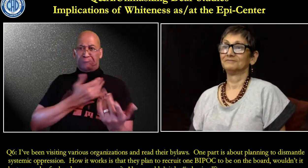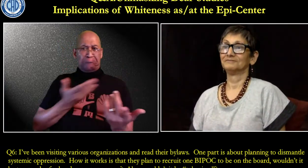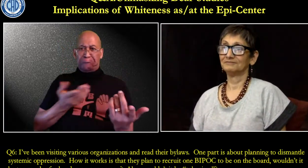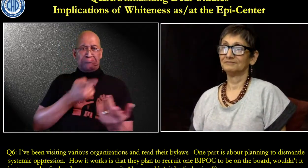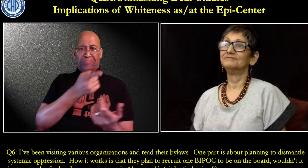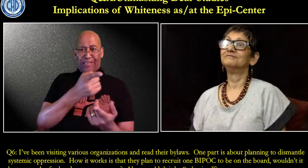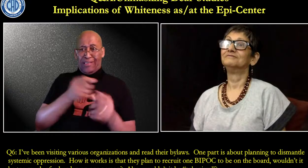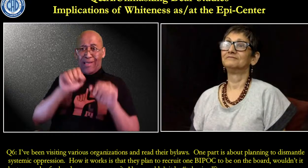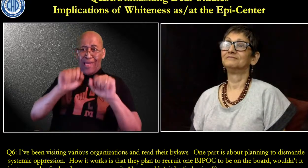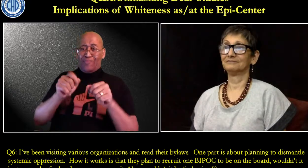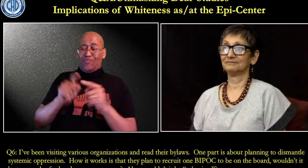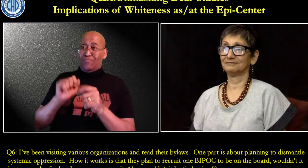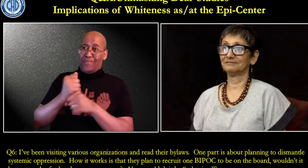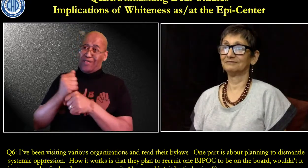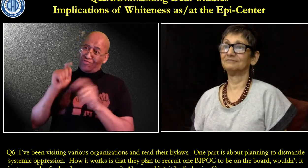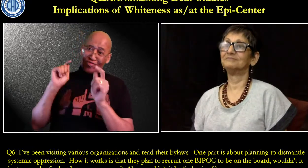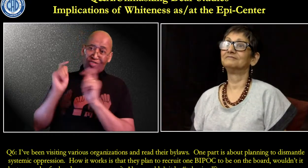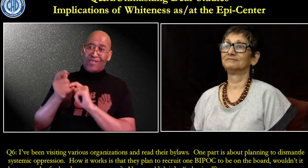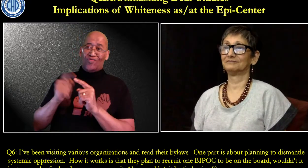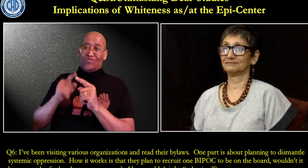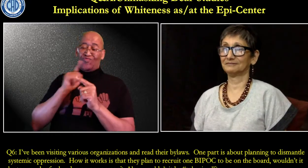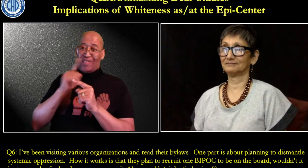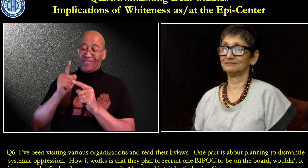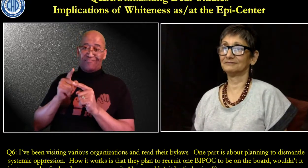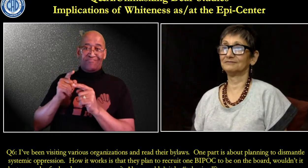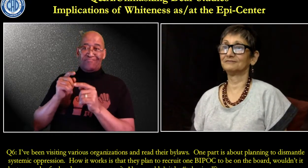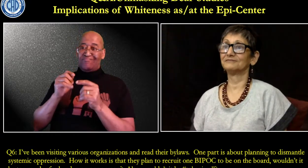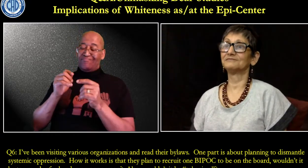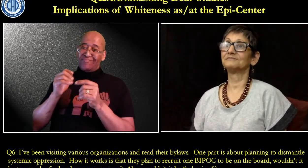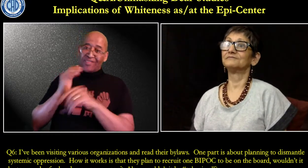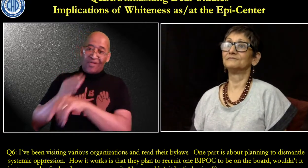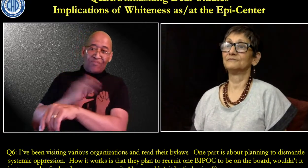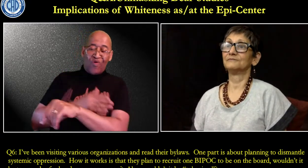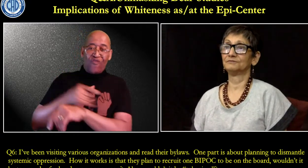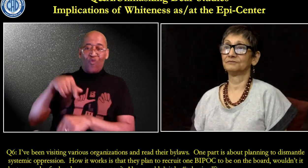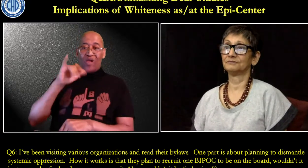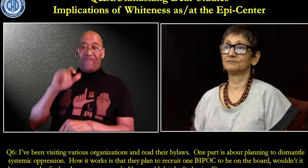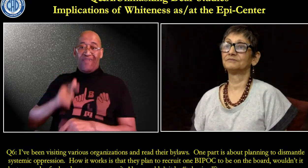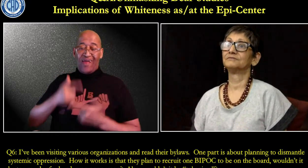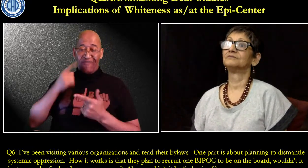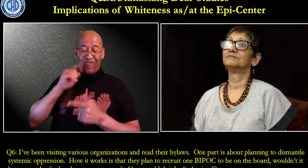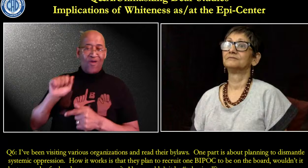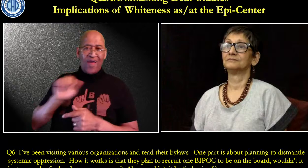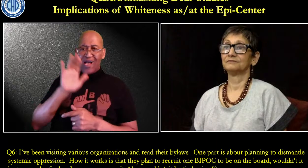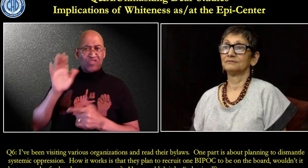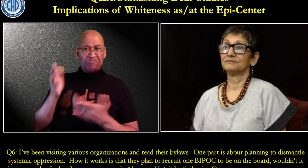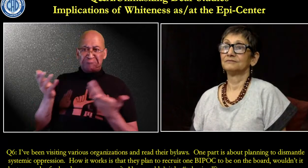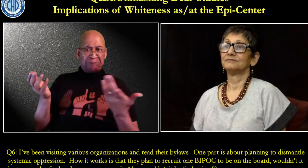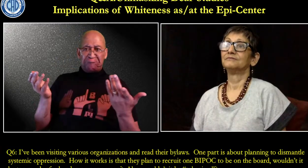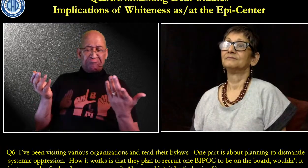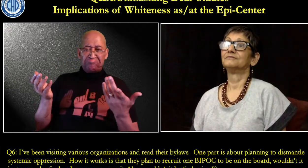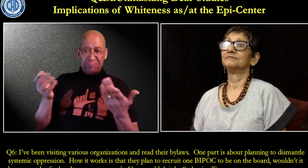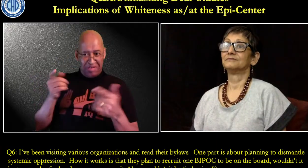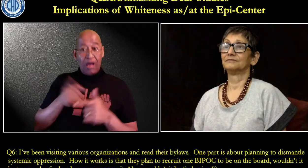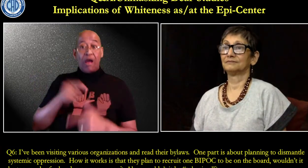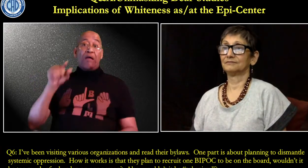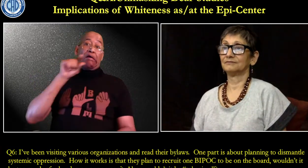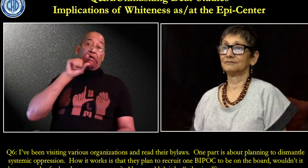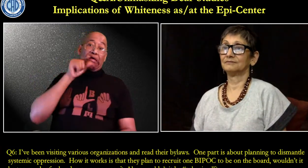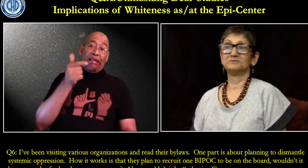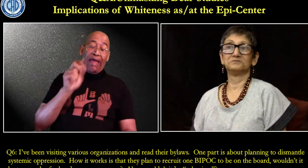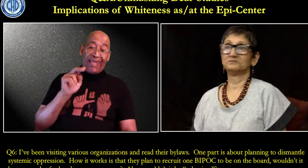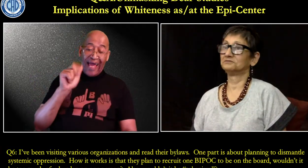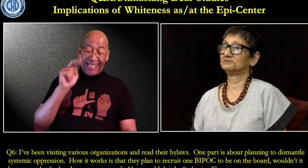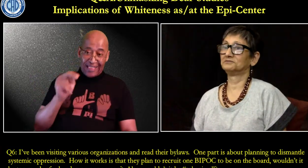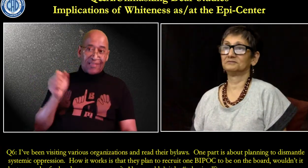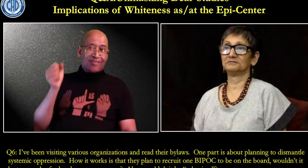There was only one Black deaf on the board there, but there was a change, an improvement that happened, improvement of